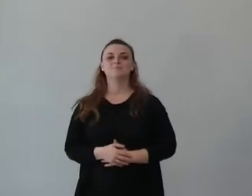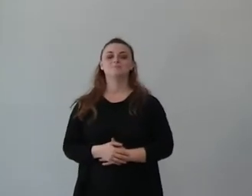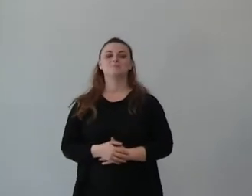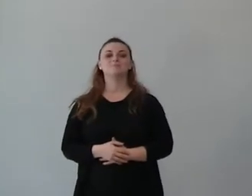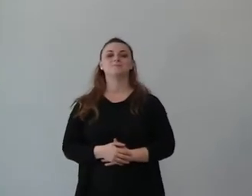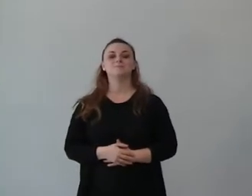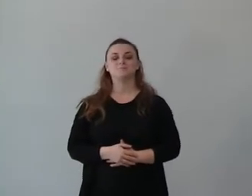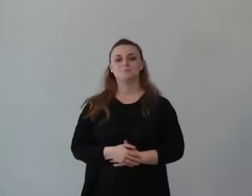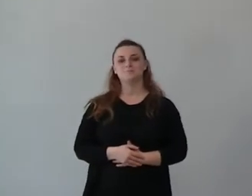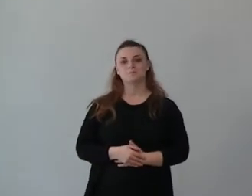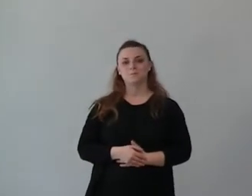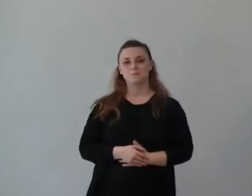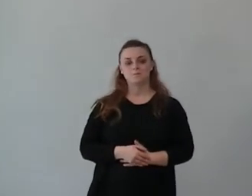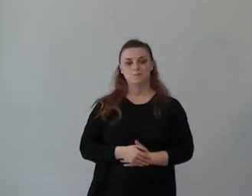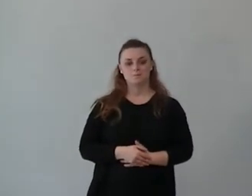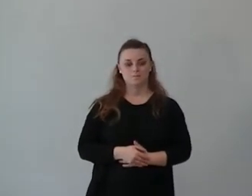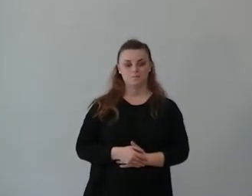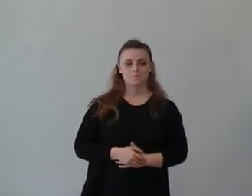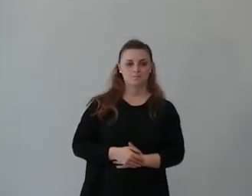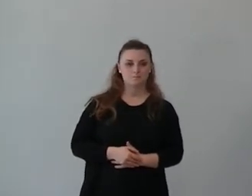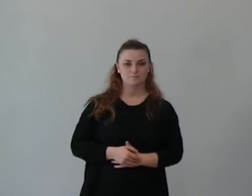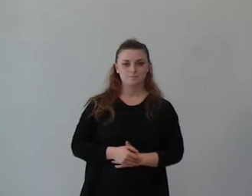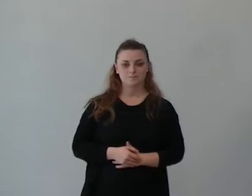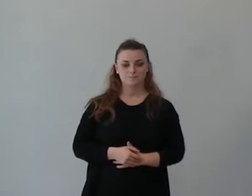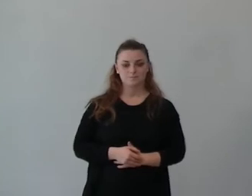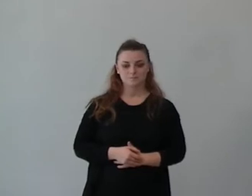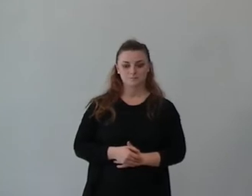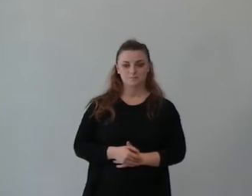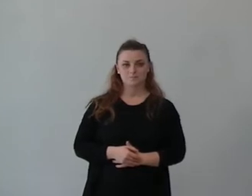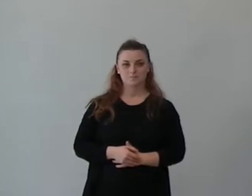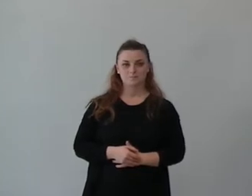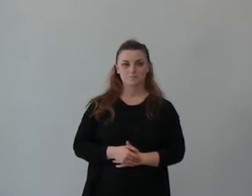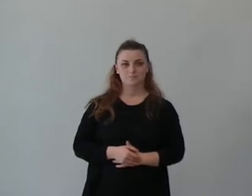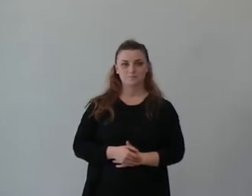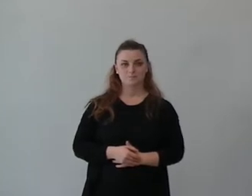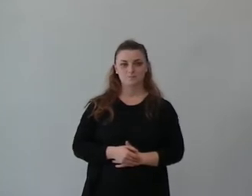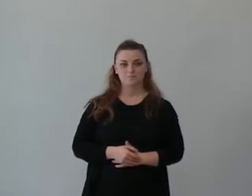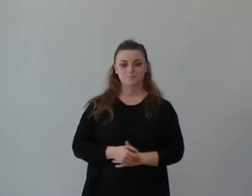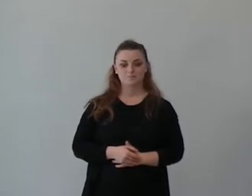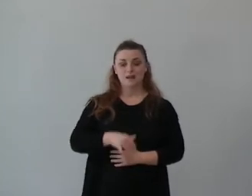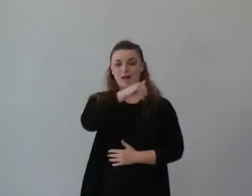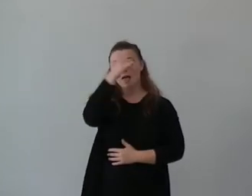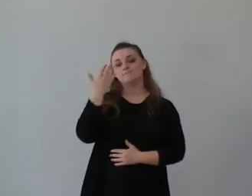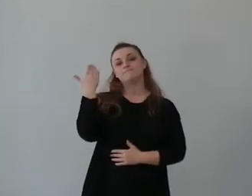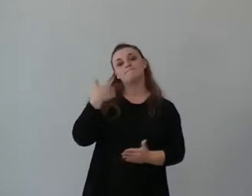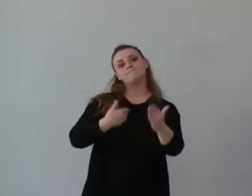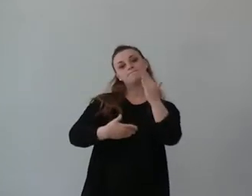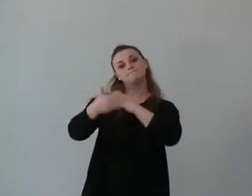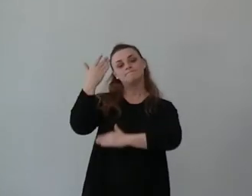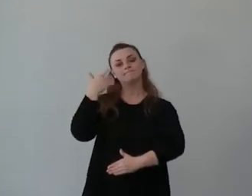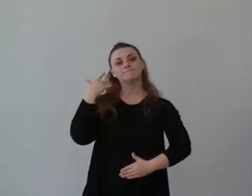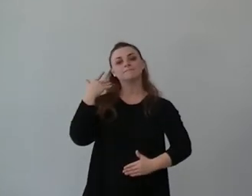five-day clubs in Marta and Porta di Roma. E l'estate scorsa, quando noi abbiamo fatto